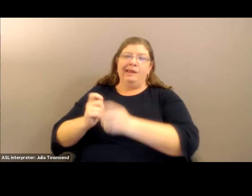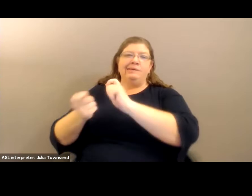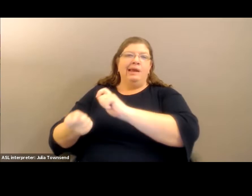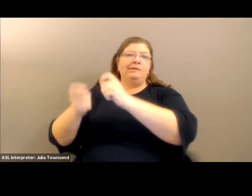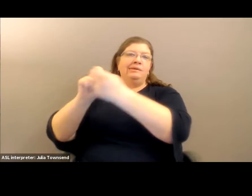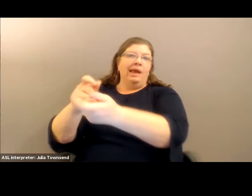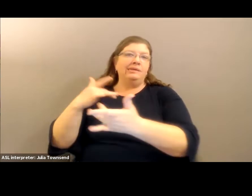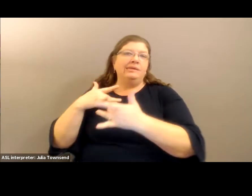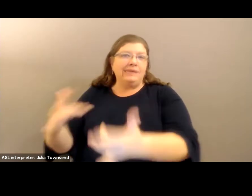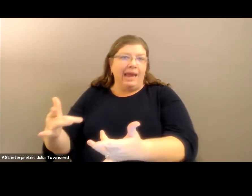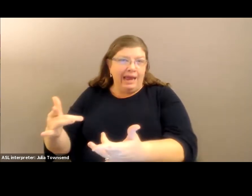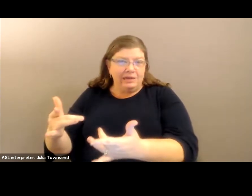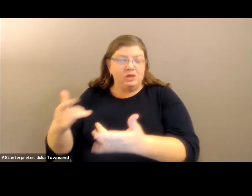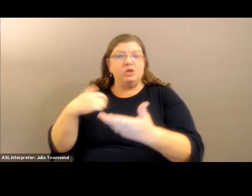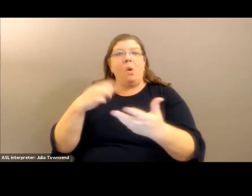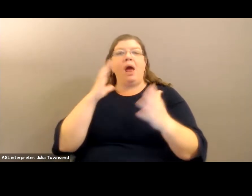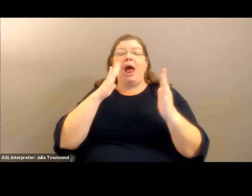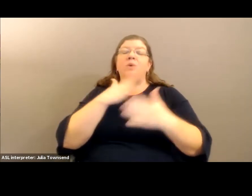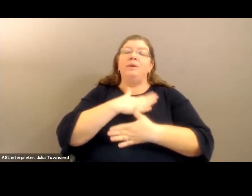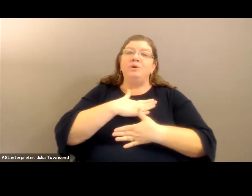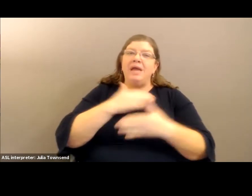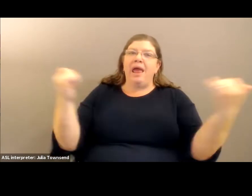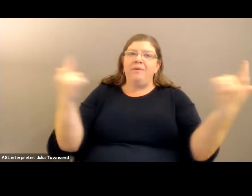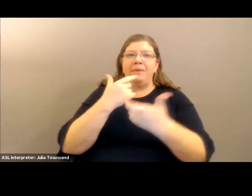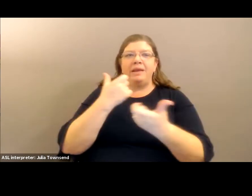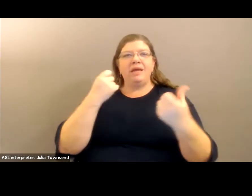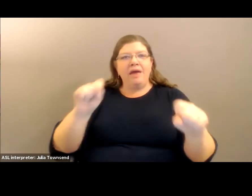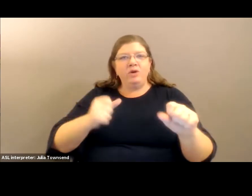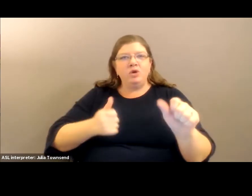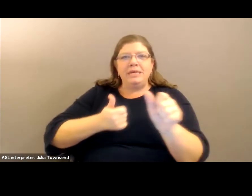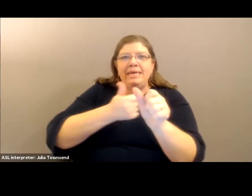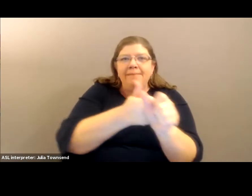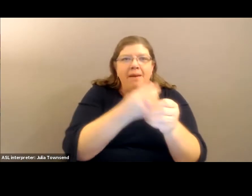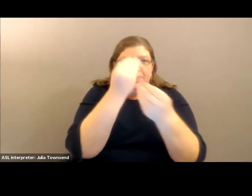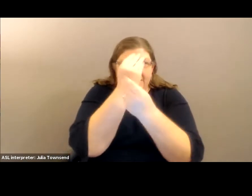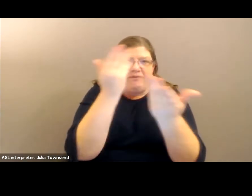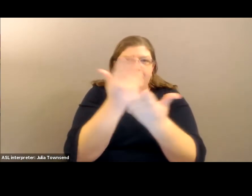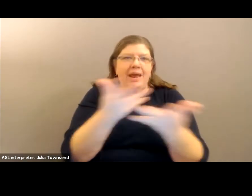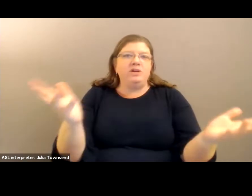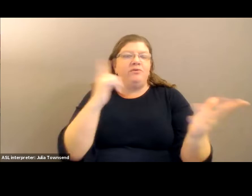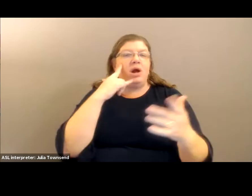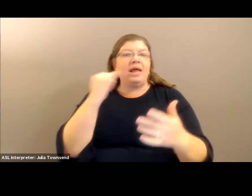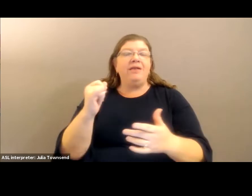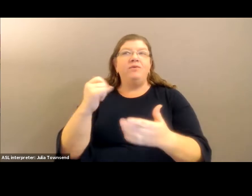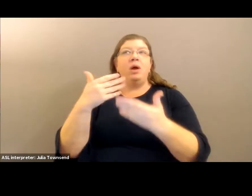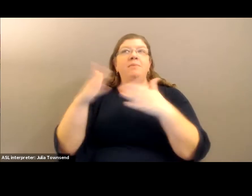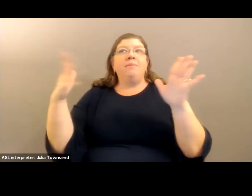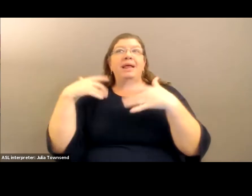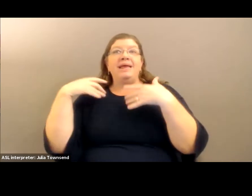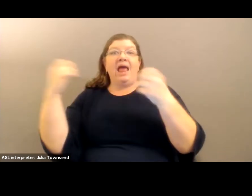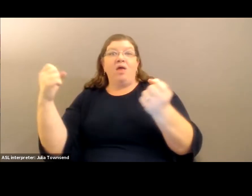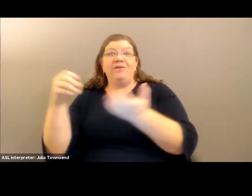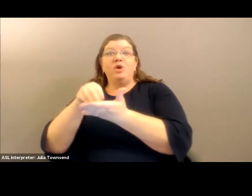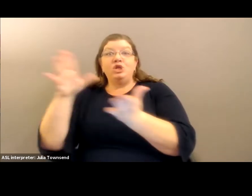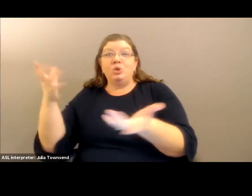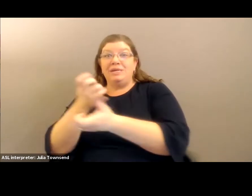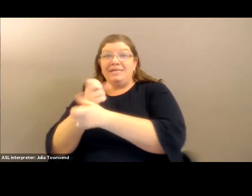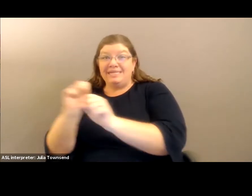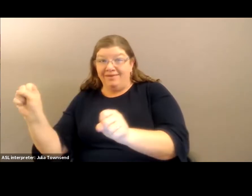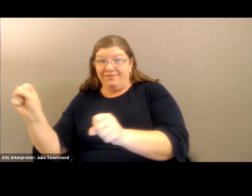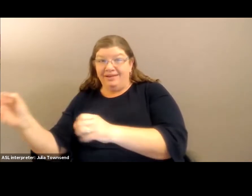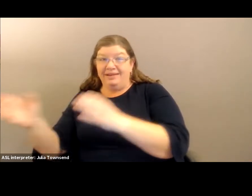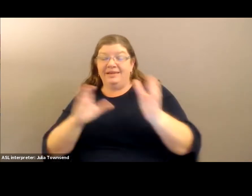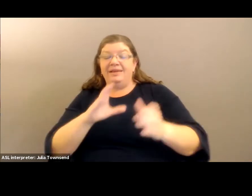appreciate everyone's efforts to keeping up so much with California Public Health for our students' safety and Cal